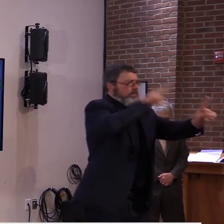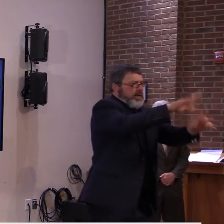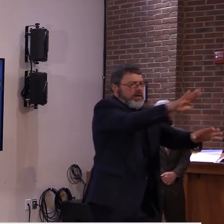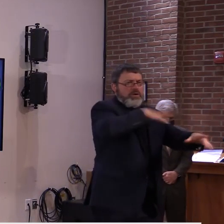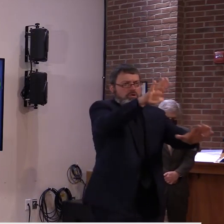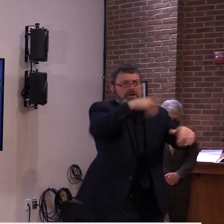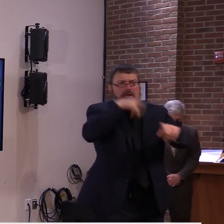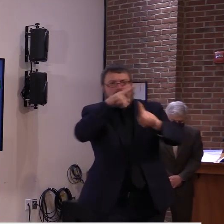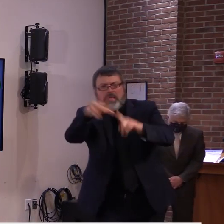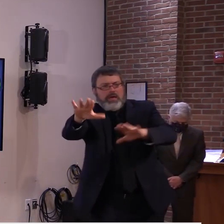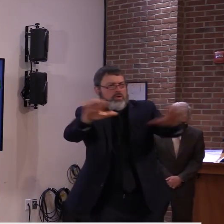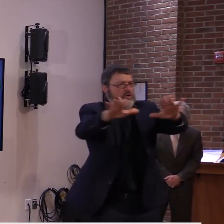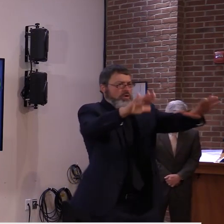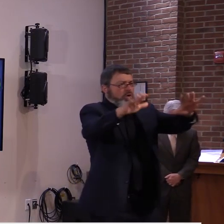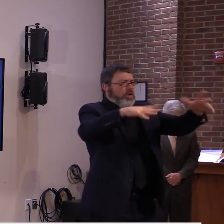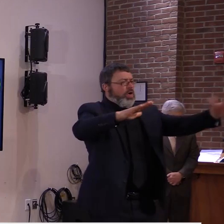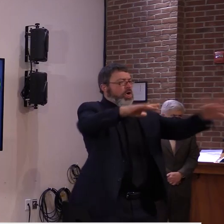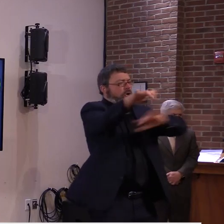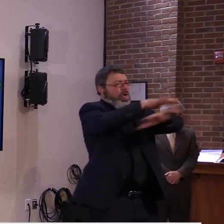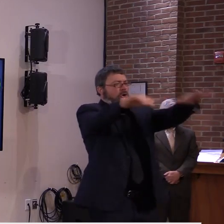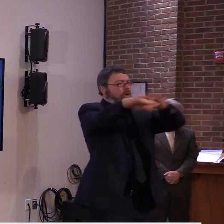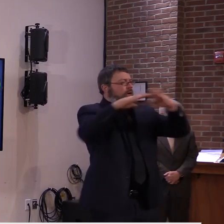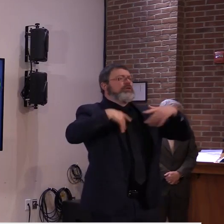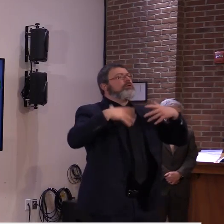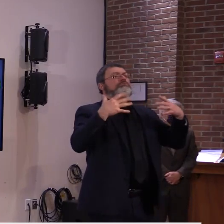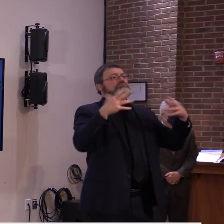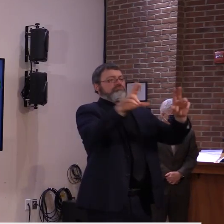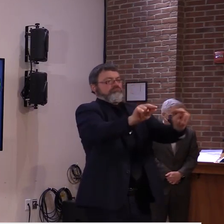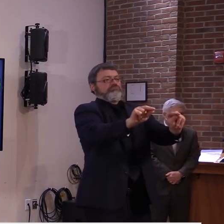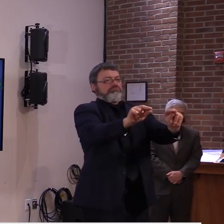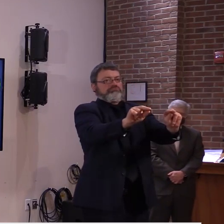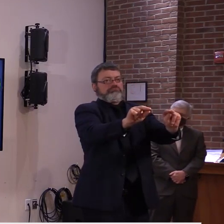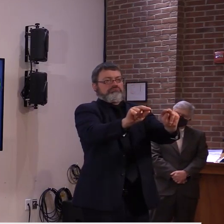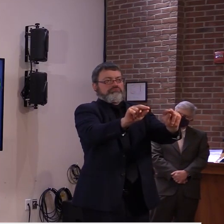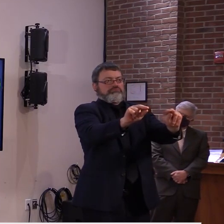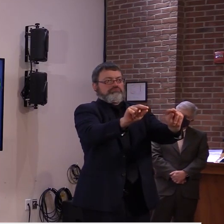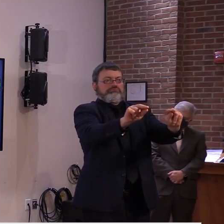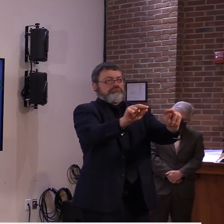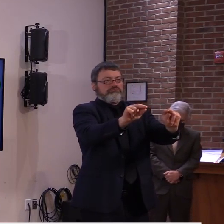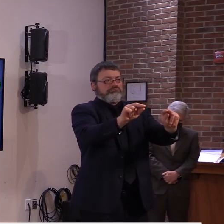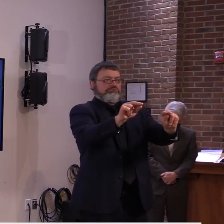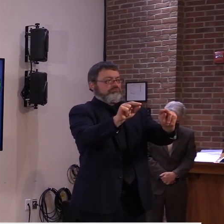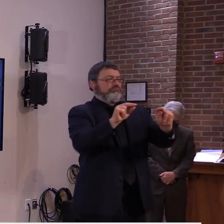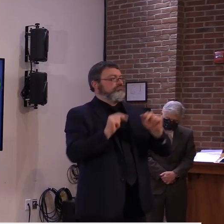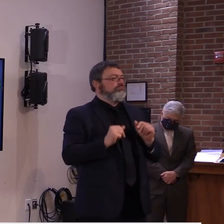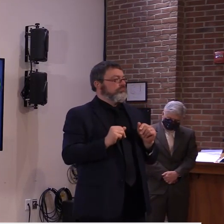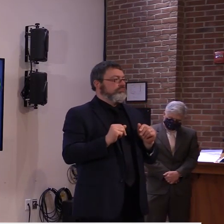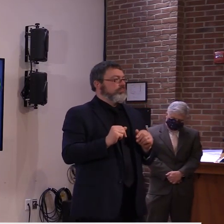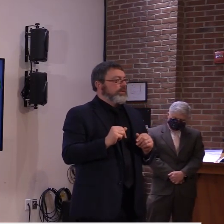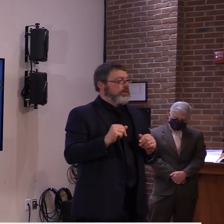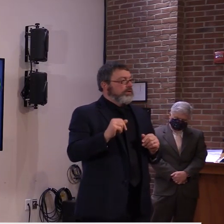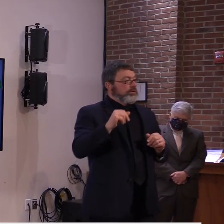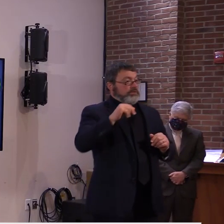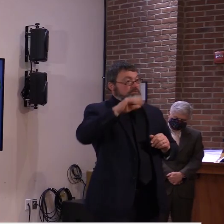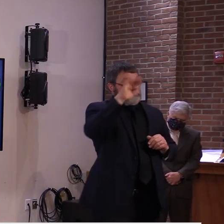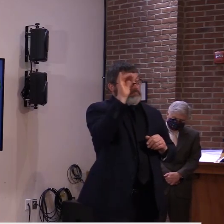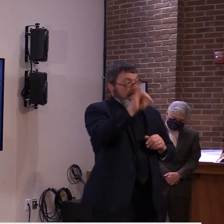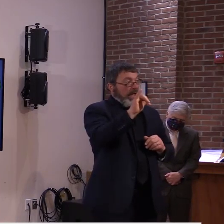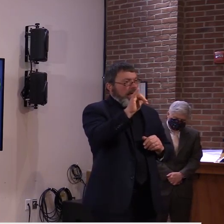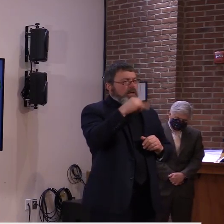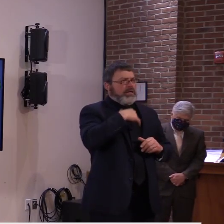Well, at this point in time, we don't want to complicate things. We hope this is really temporary in nature, so that we